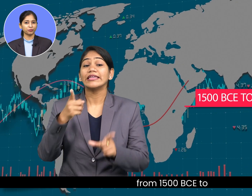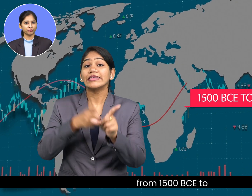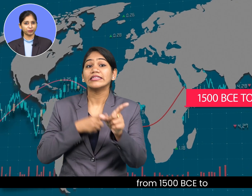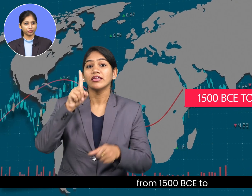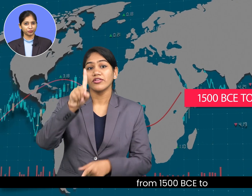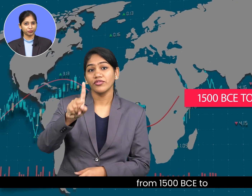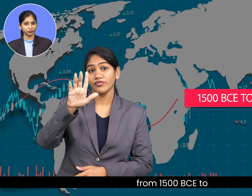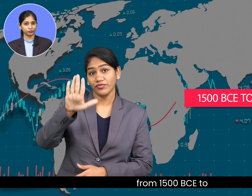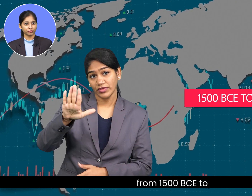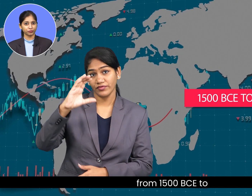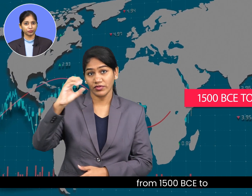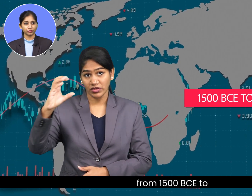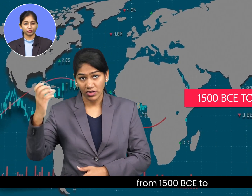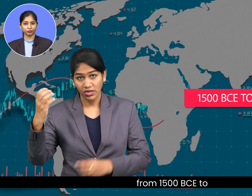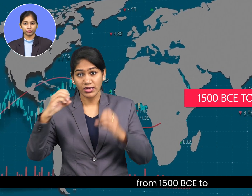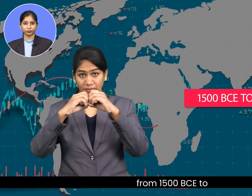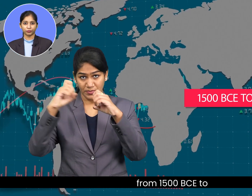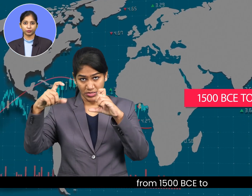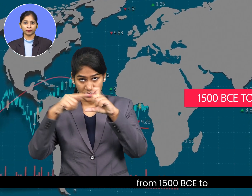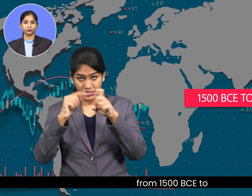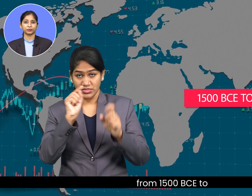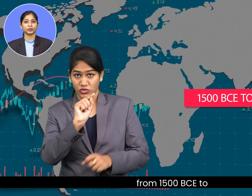to